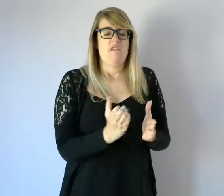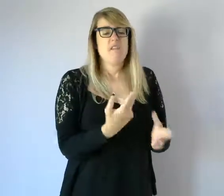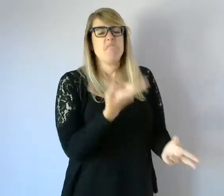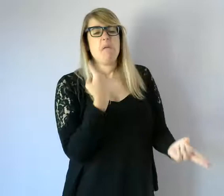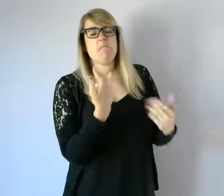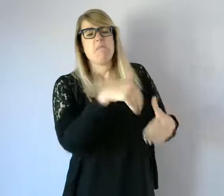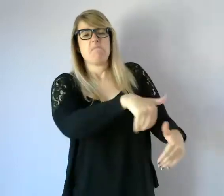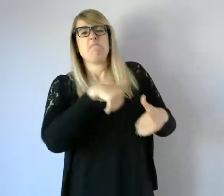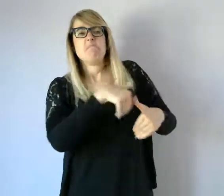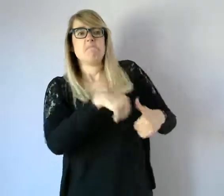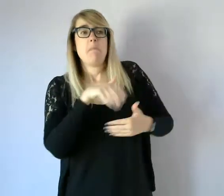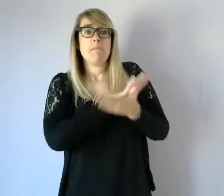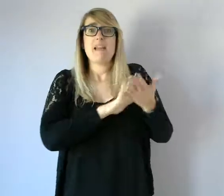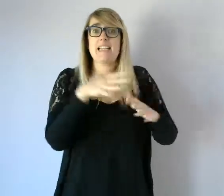supportive networks.